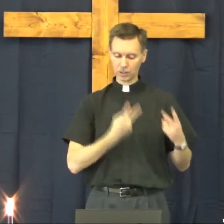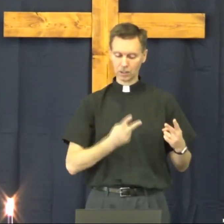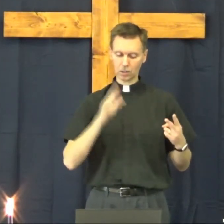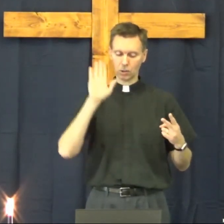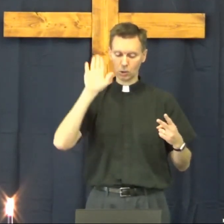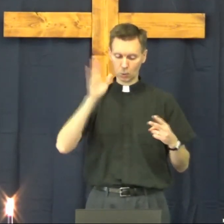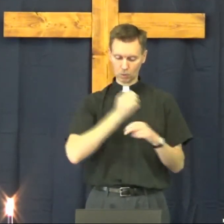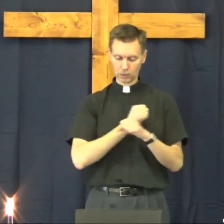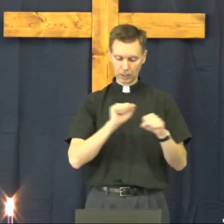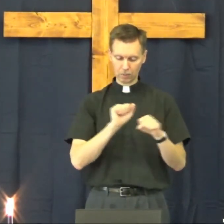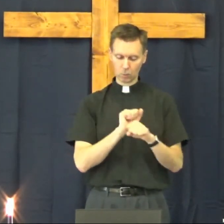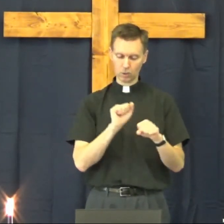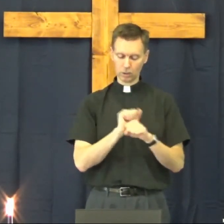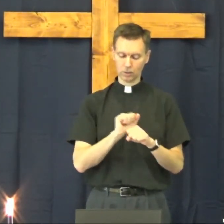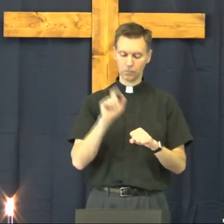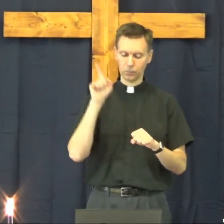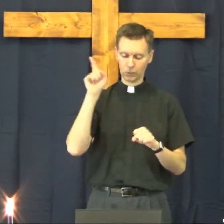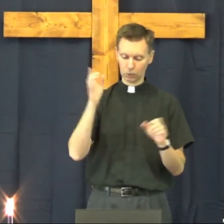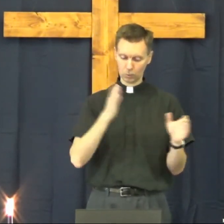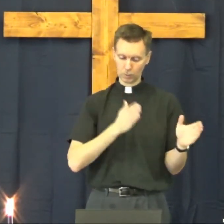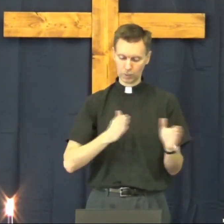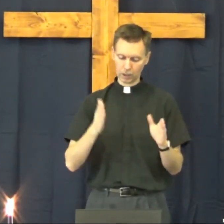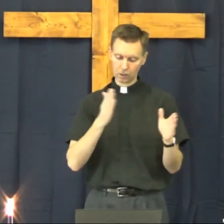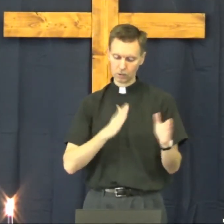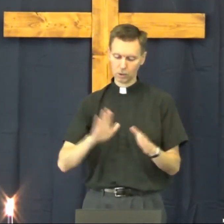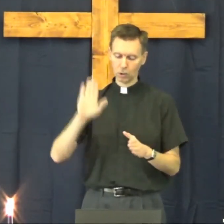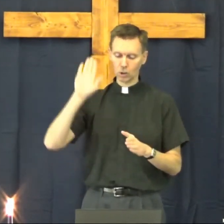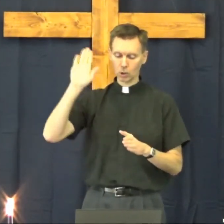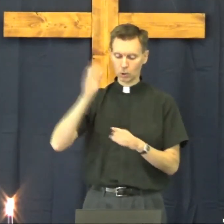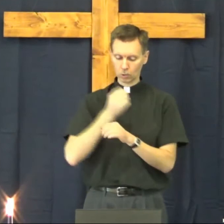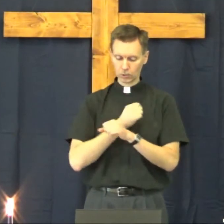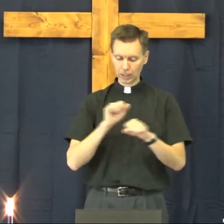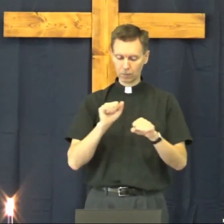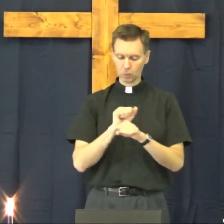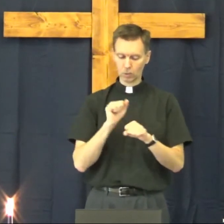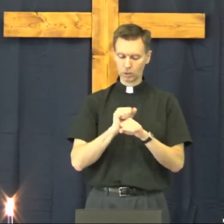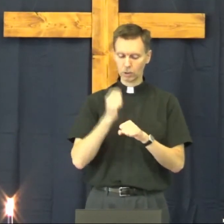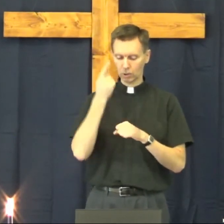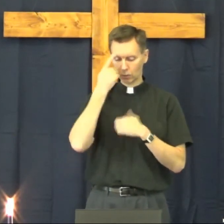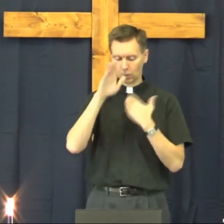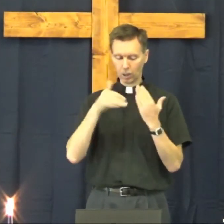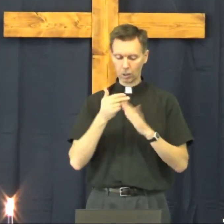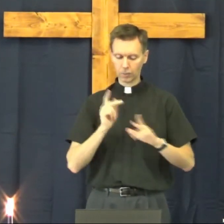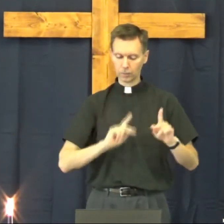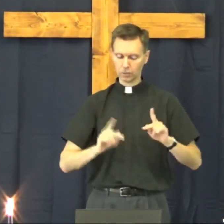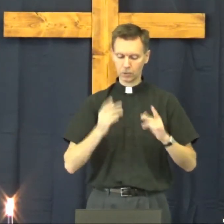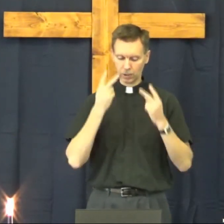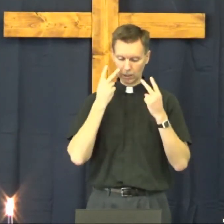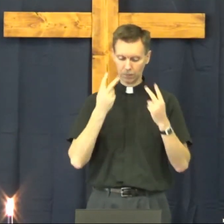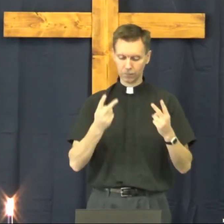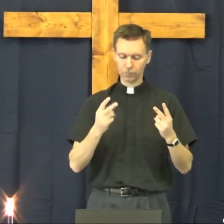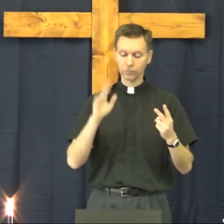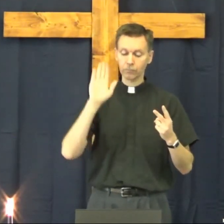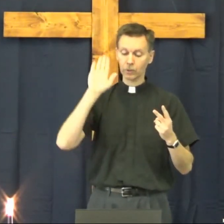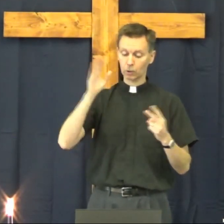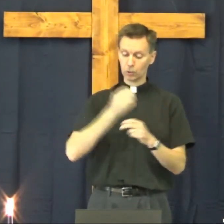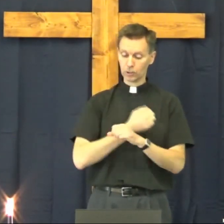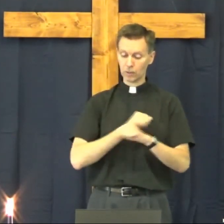seen your saving work. You prepared your saving work for all people to see. Your